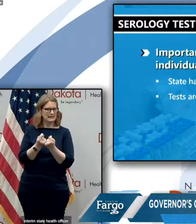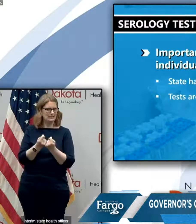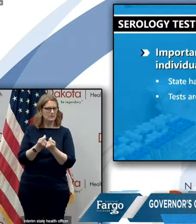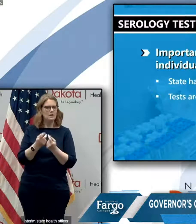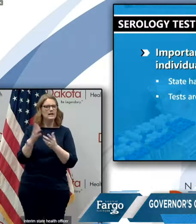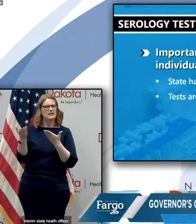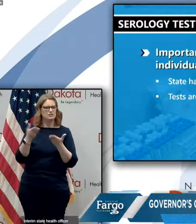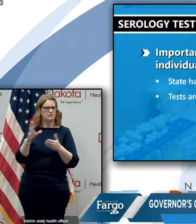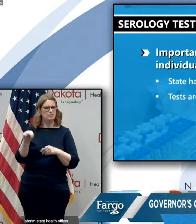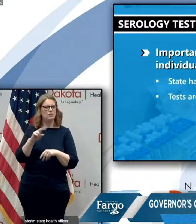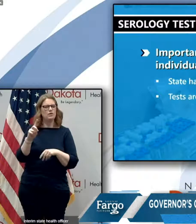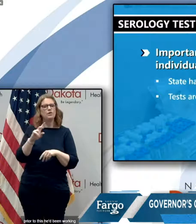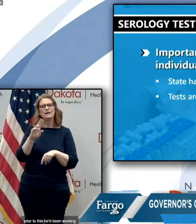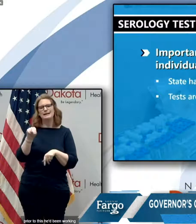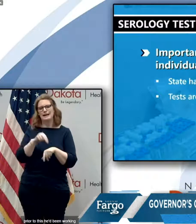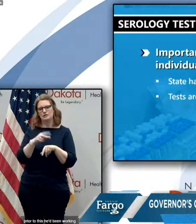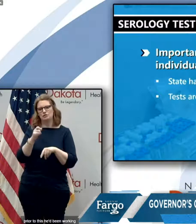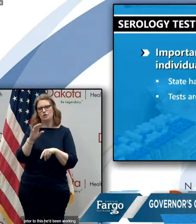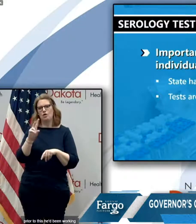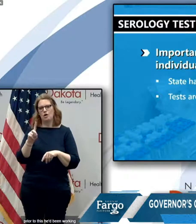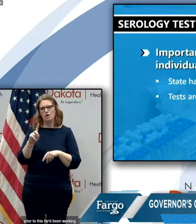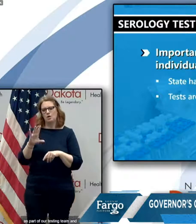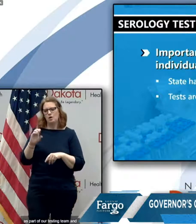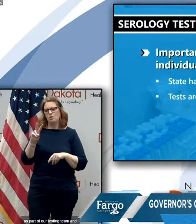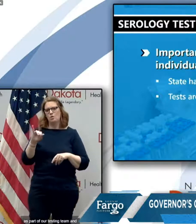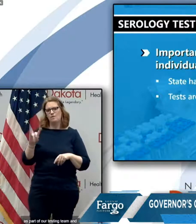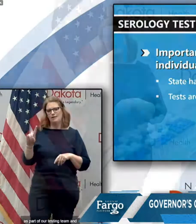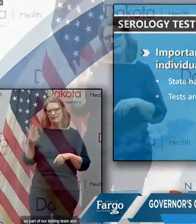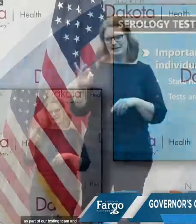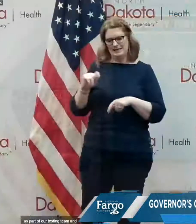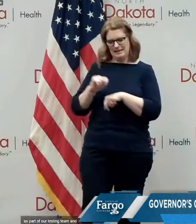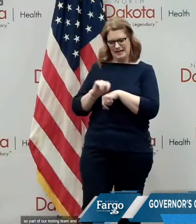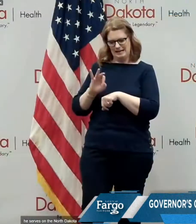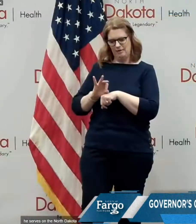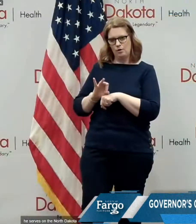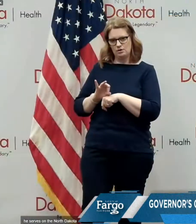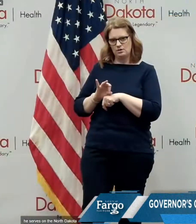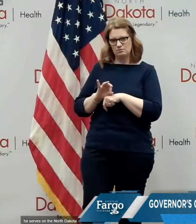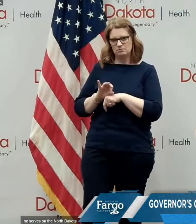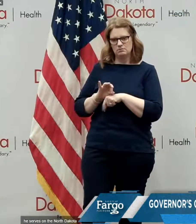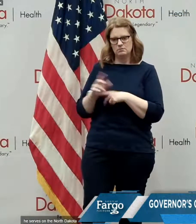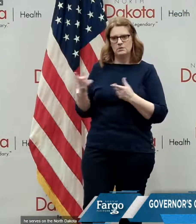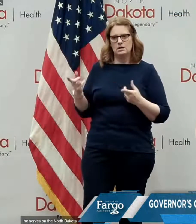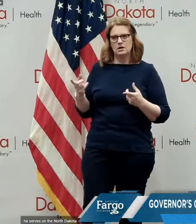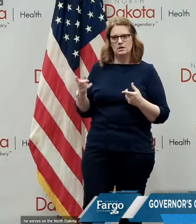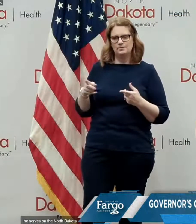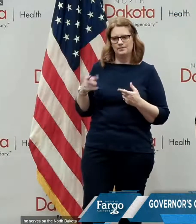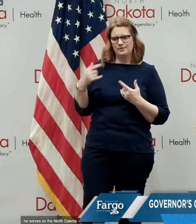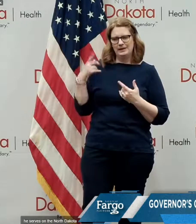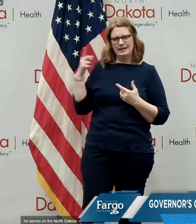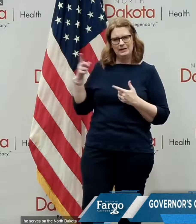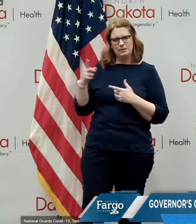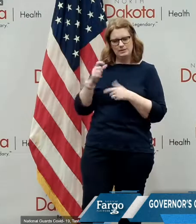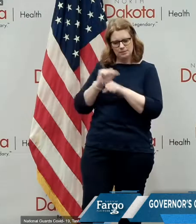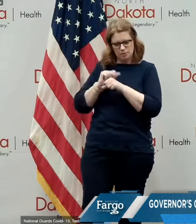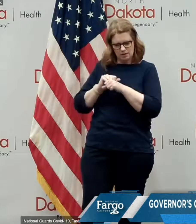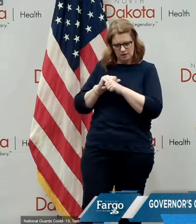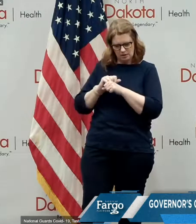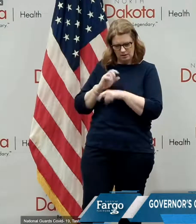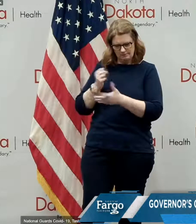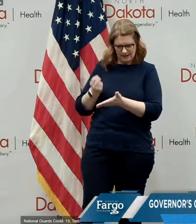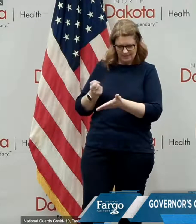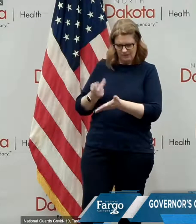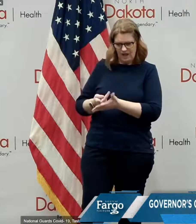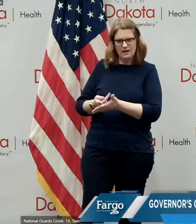Dakota National Guard's COVID-19 task force. He was already in the process of working on validating the serology tests